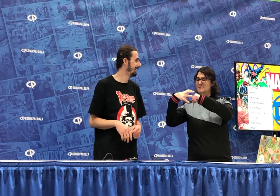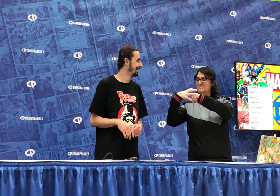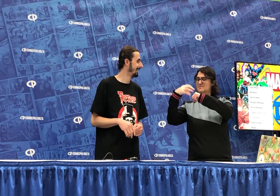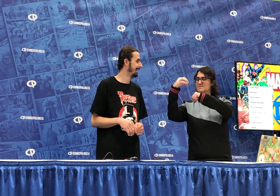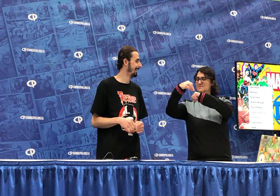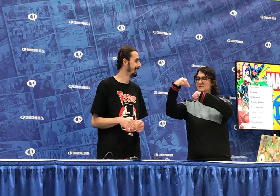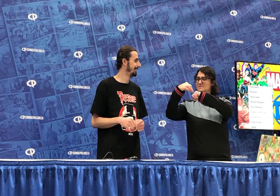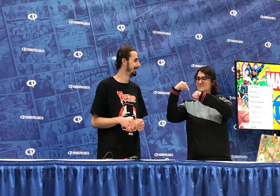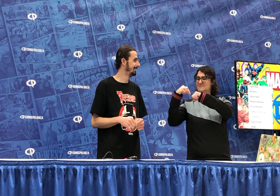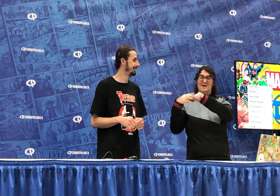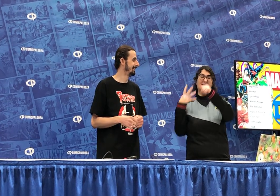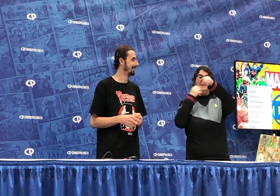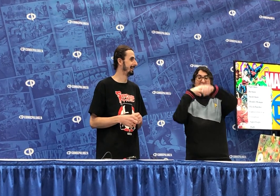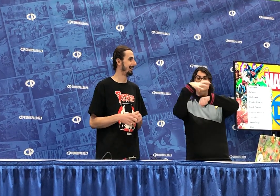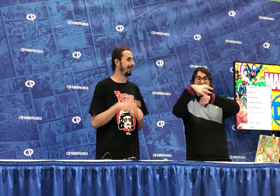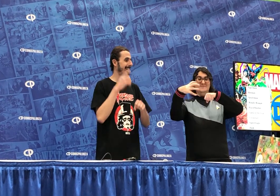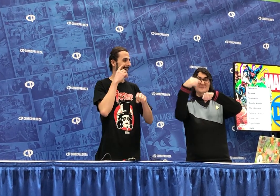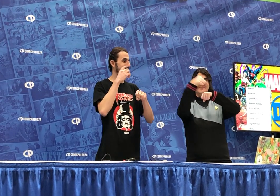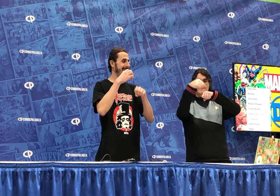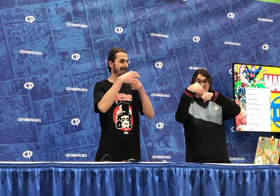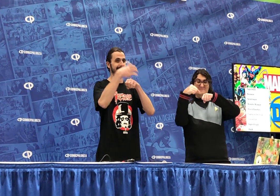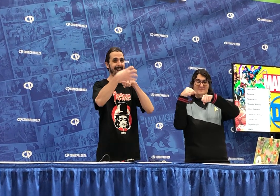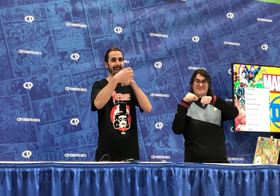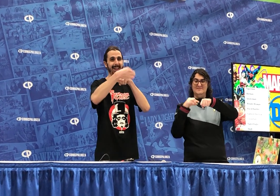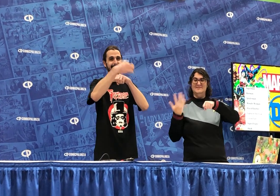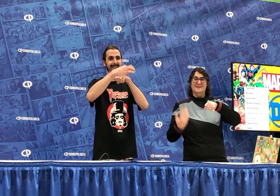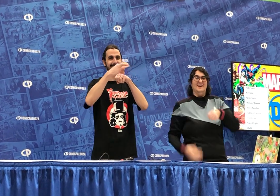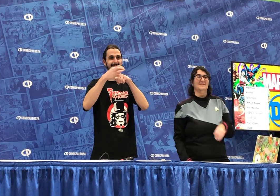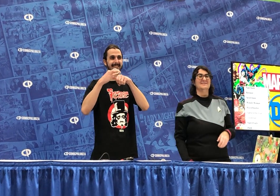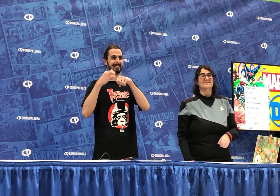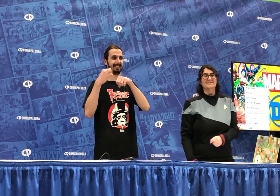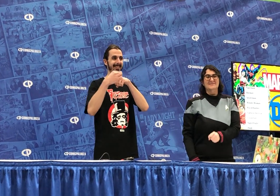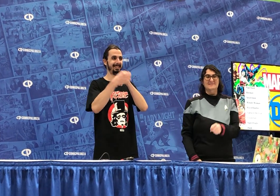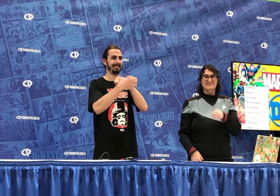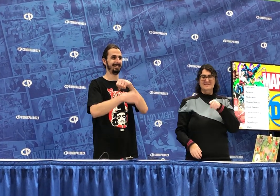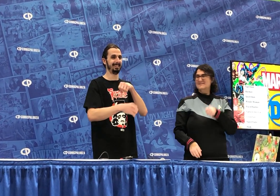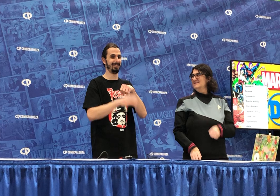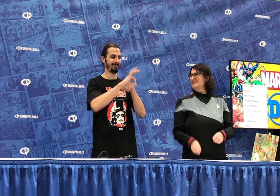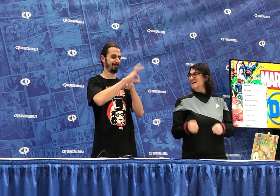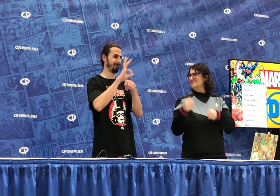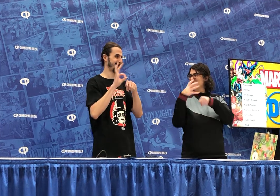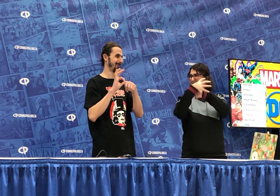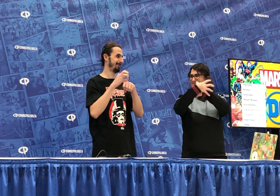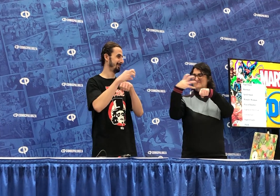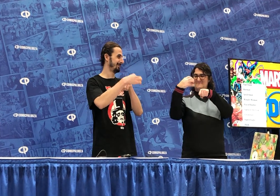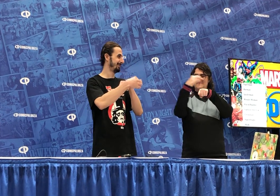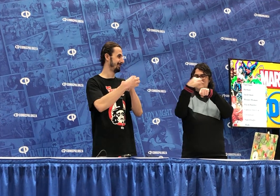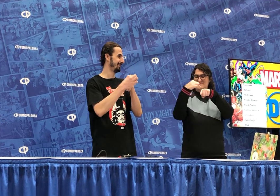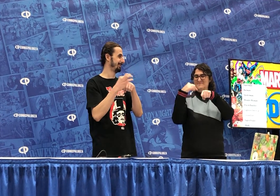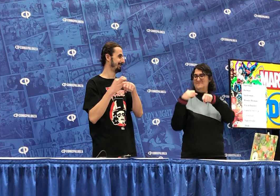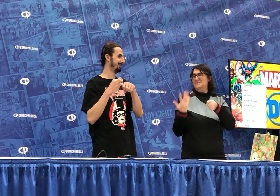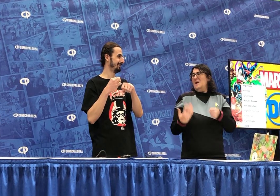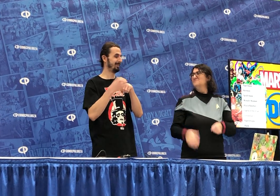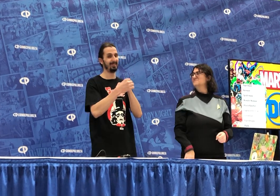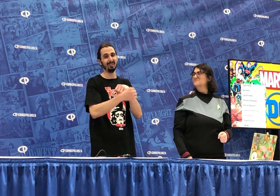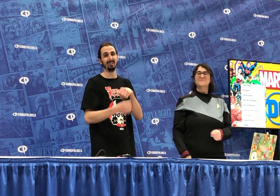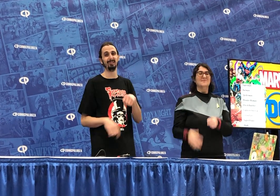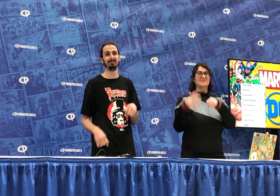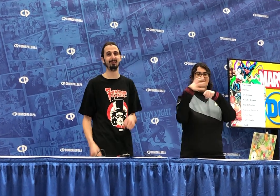saying, you know, the guy with the gauntlet. I guess like this, you have to show the gauntlet and then point to the different gemstones maybe? I don't know. Yeah,